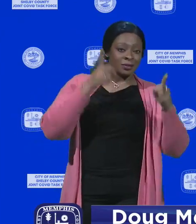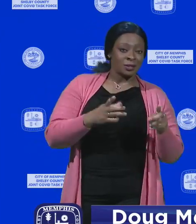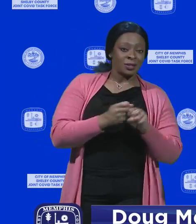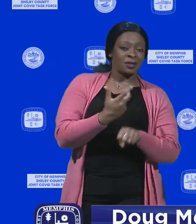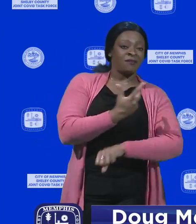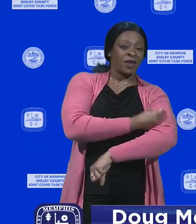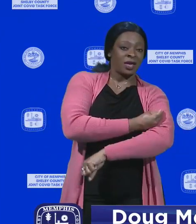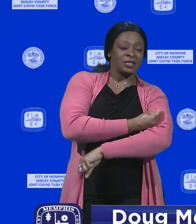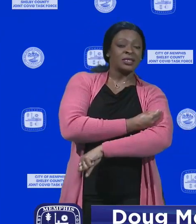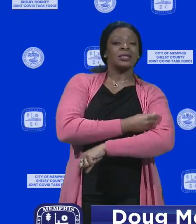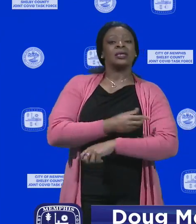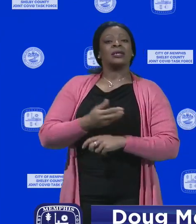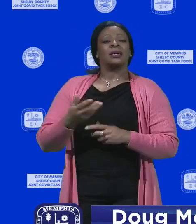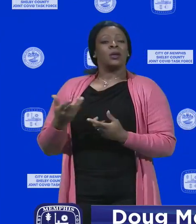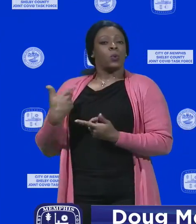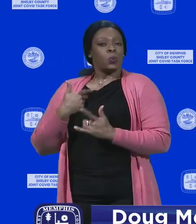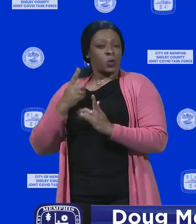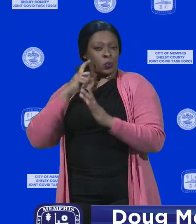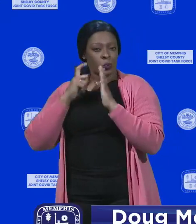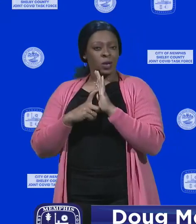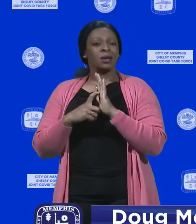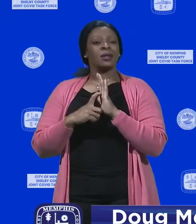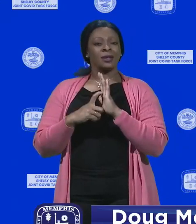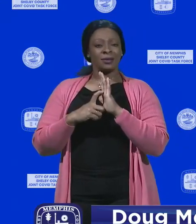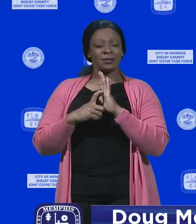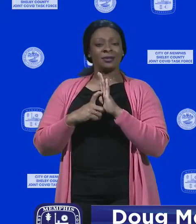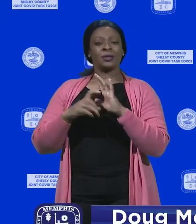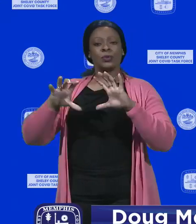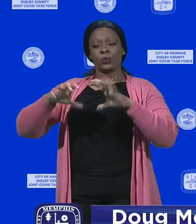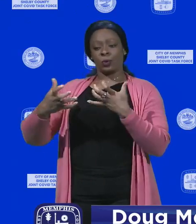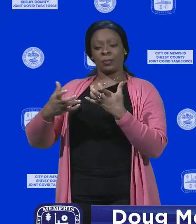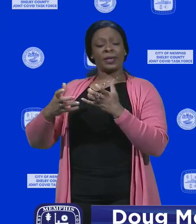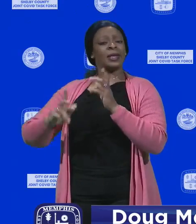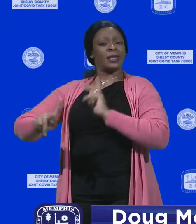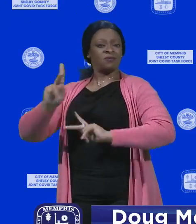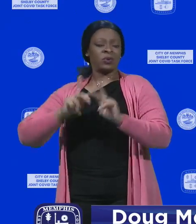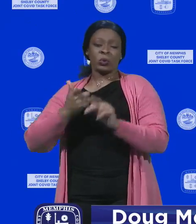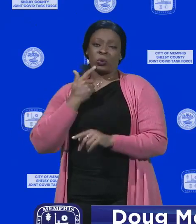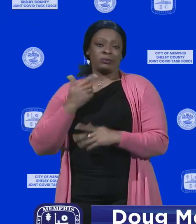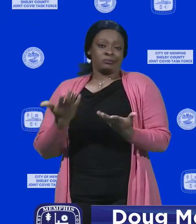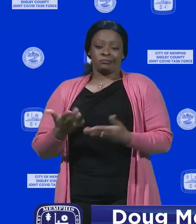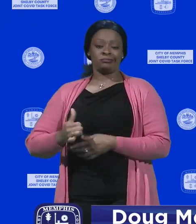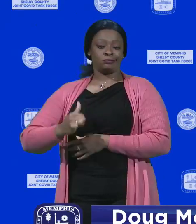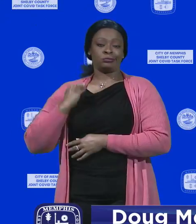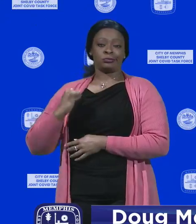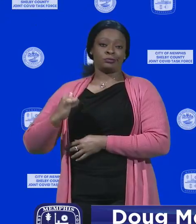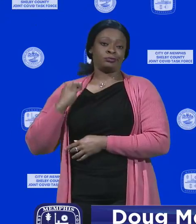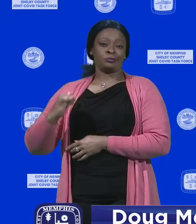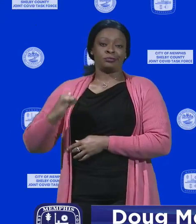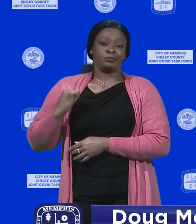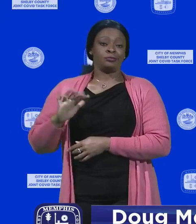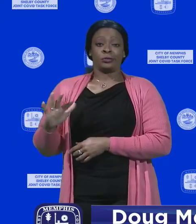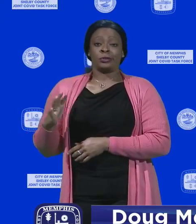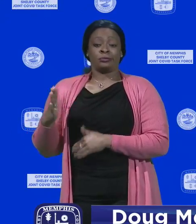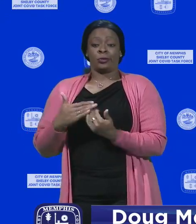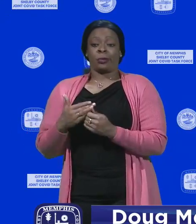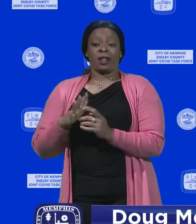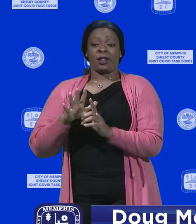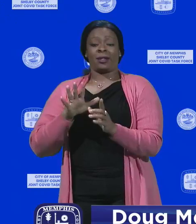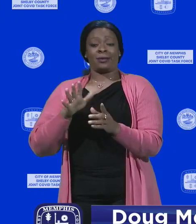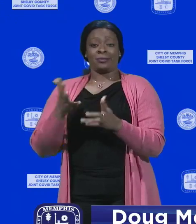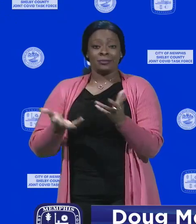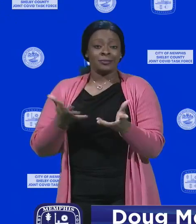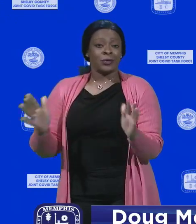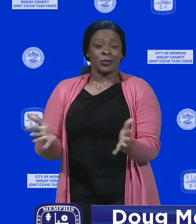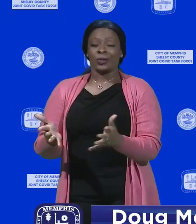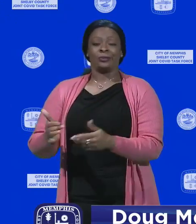vaccine. And then we recognize that there are a group of individuals who just will not get a vaccine under any circumstance. So given